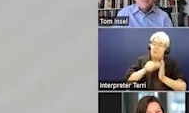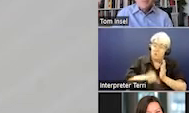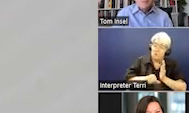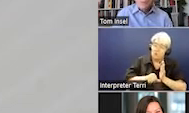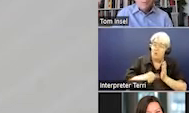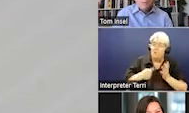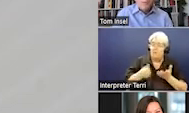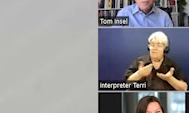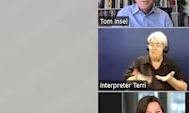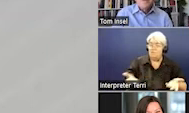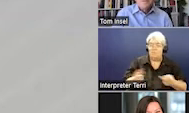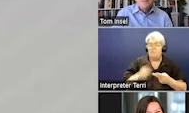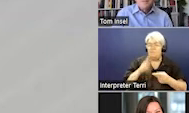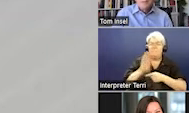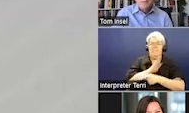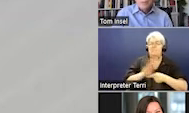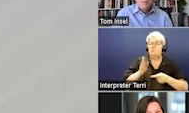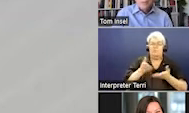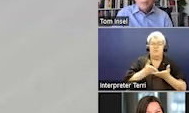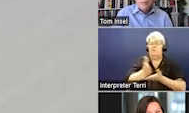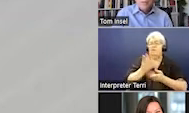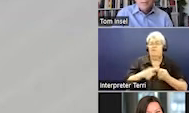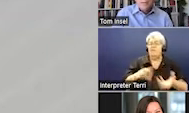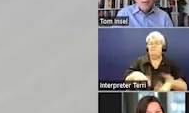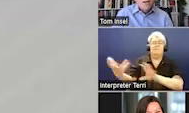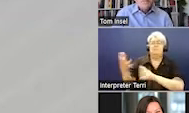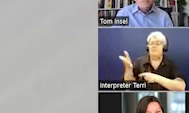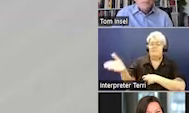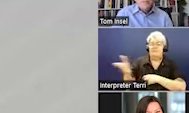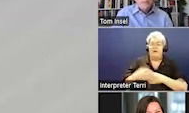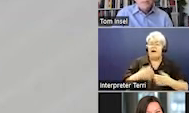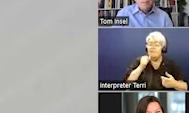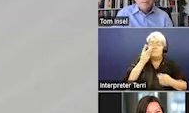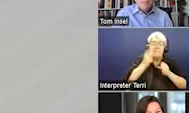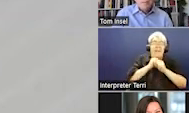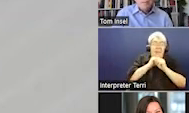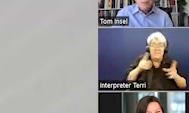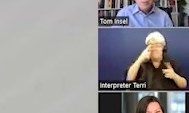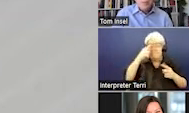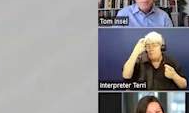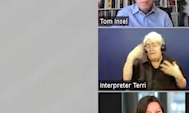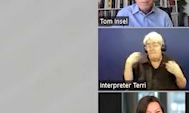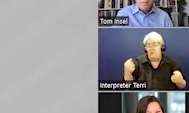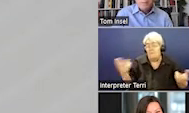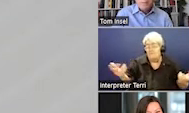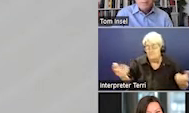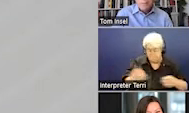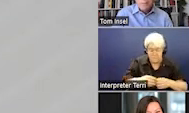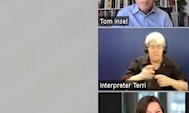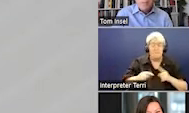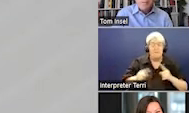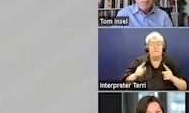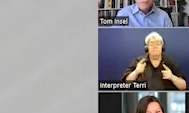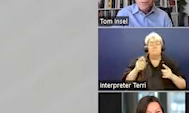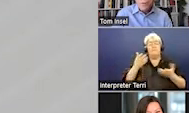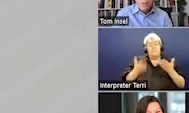Mm-hmm. So there's a whole industry that is being disrupted there. I just don't see it on the behavioral health side, but it may be that it's happening.